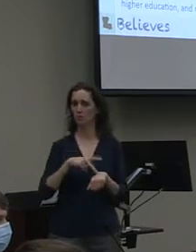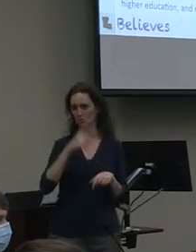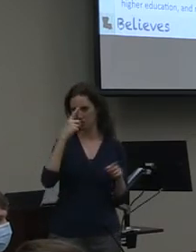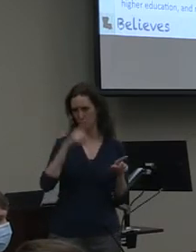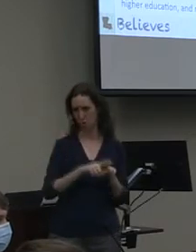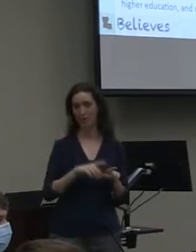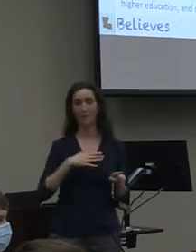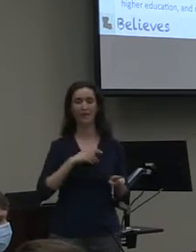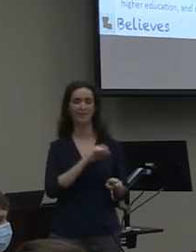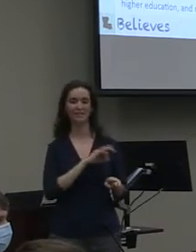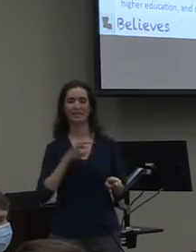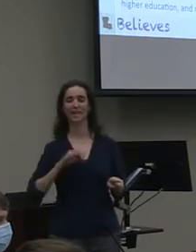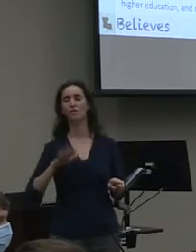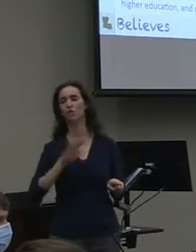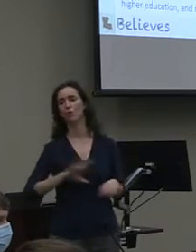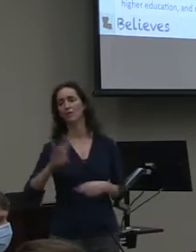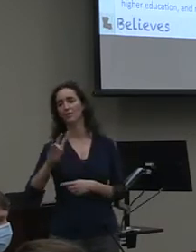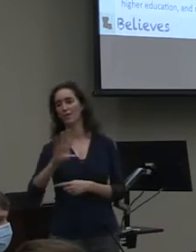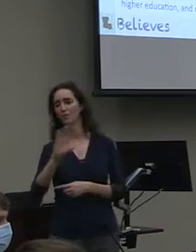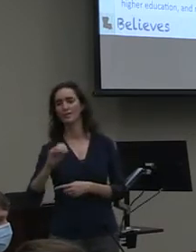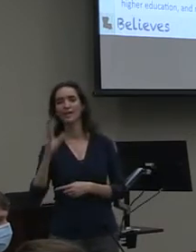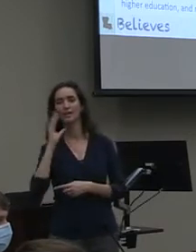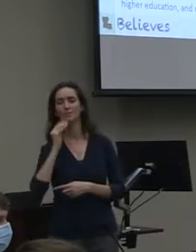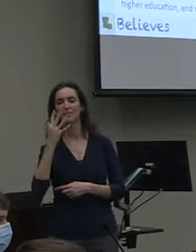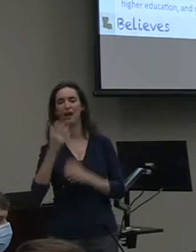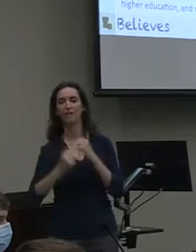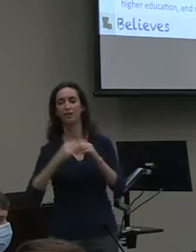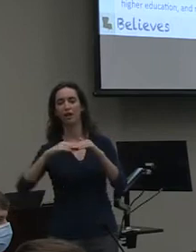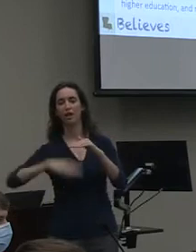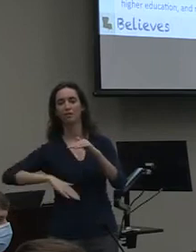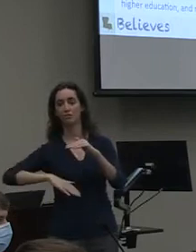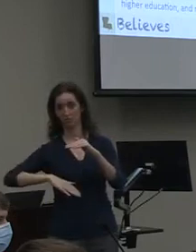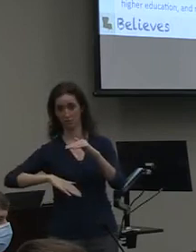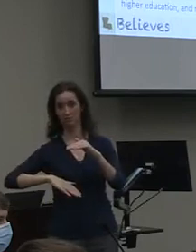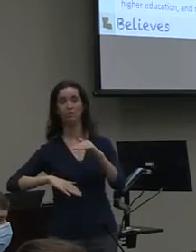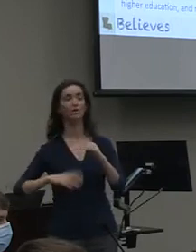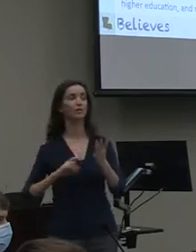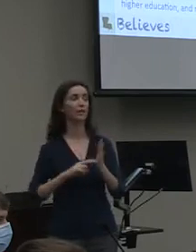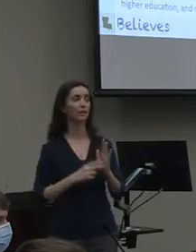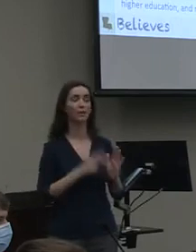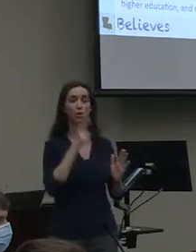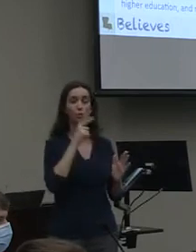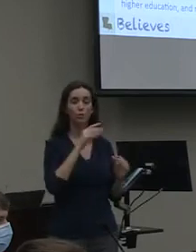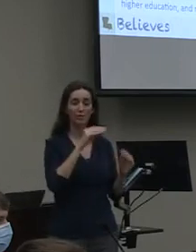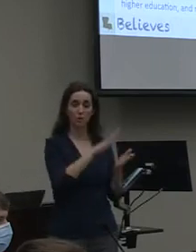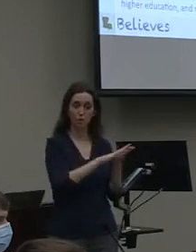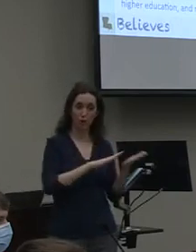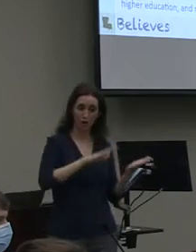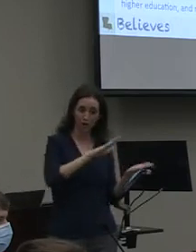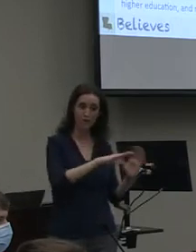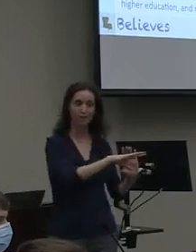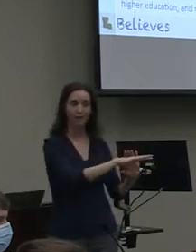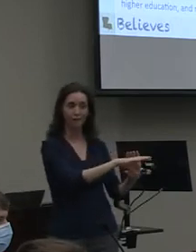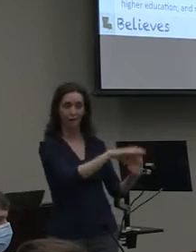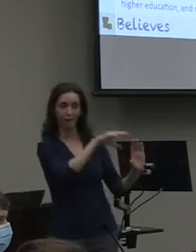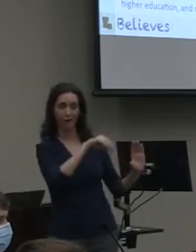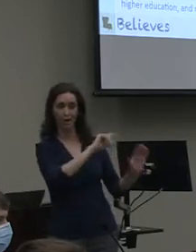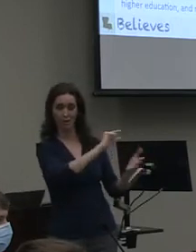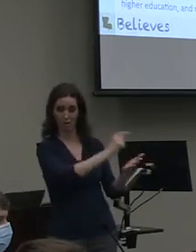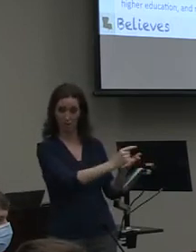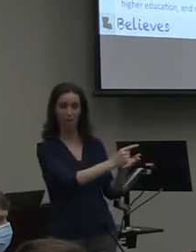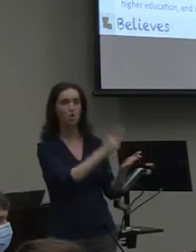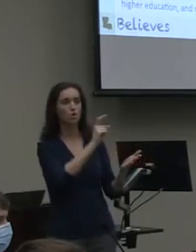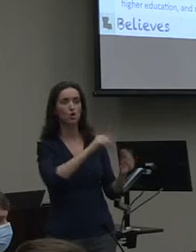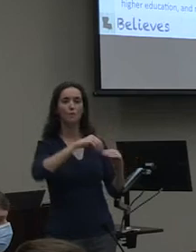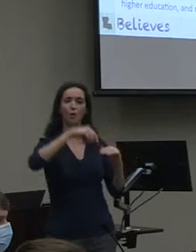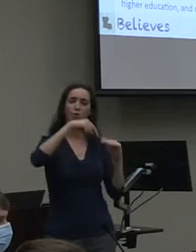less experience that it would be extremely beneficial if the teachers coming out of college had more depth of knowledge of